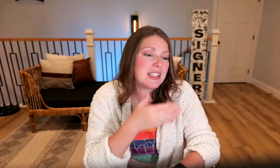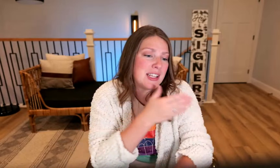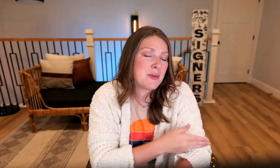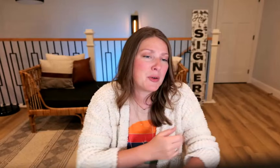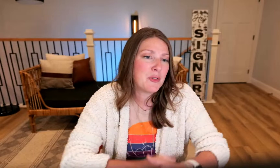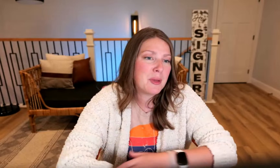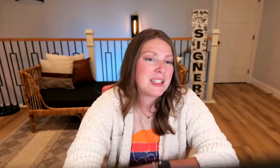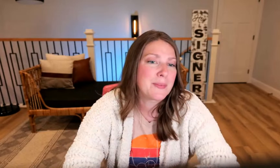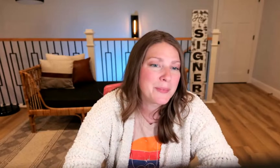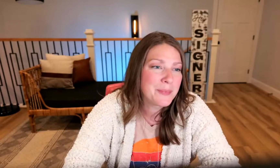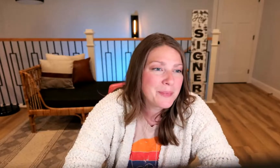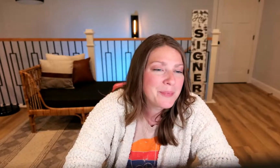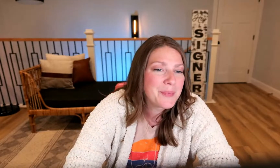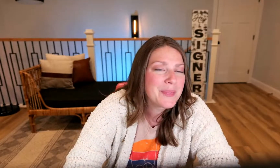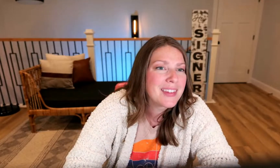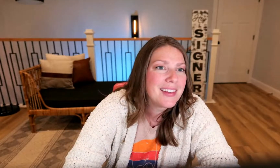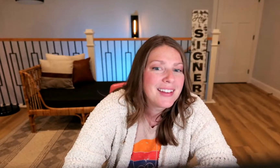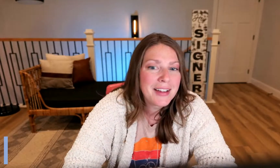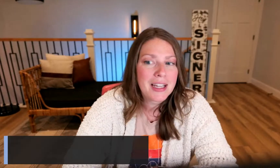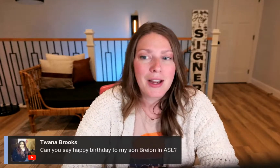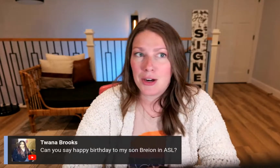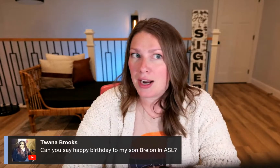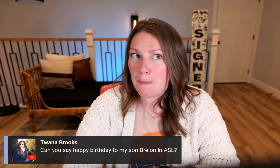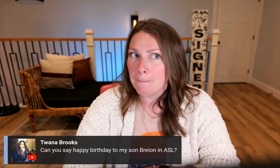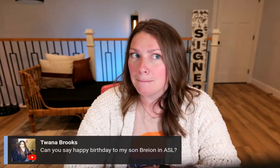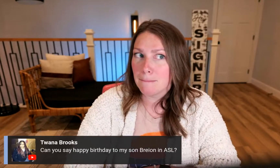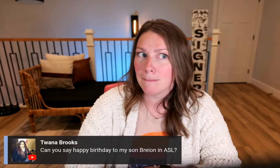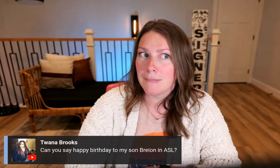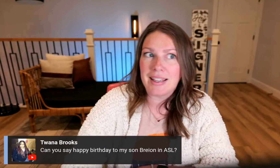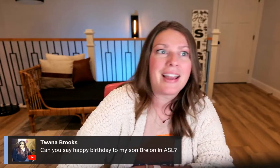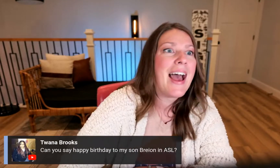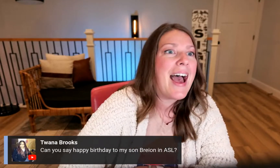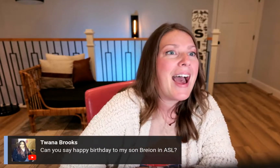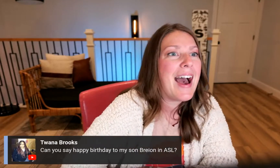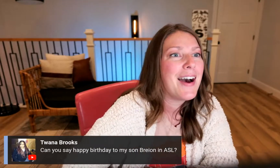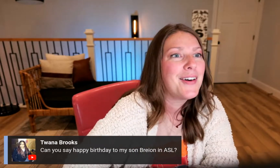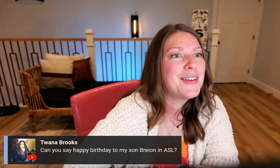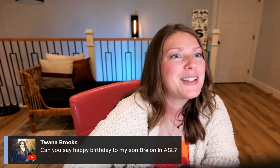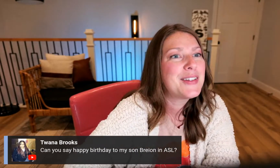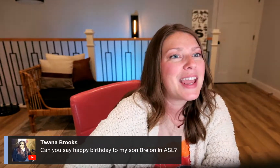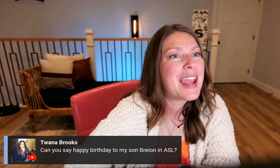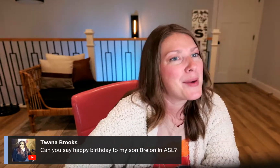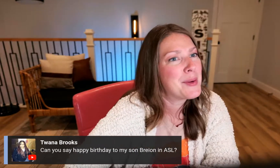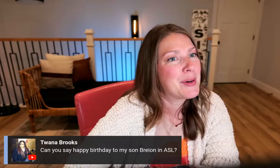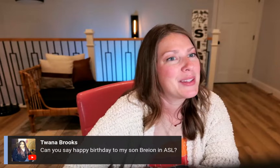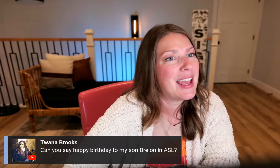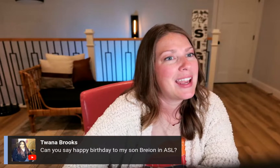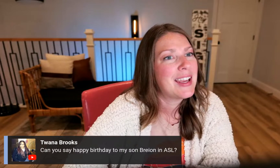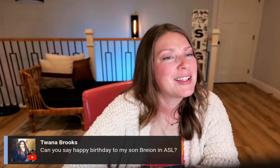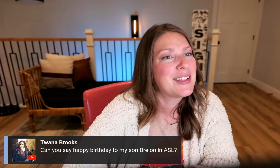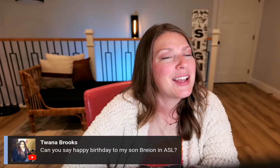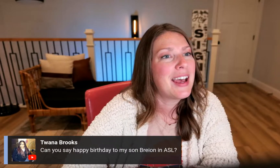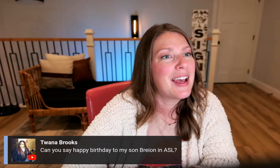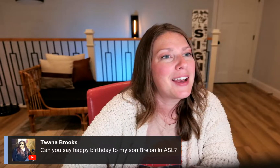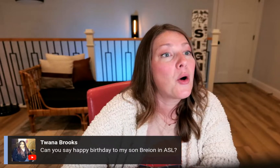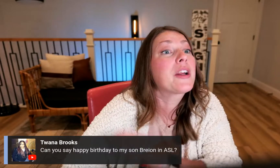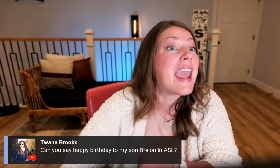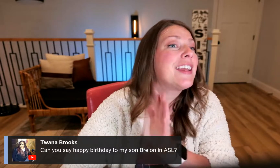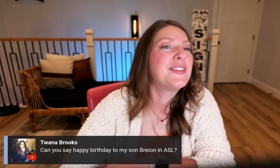the improvement. All right. How do you say happy birthday? Or can you say